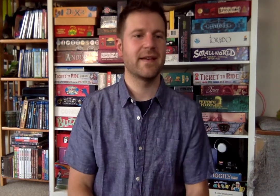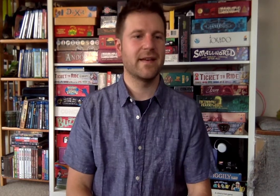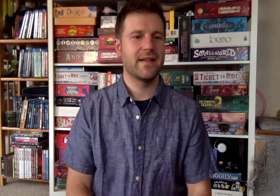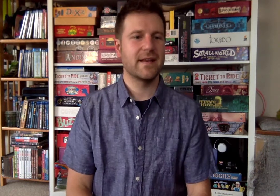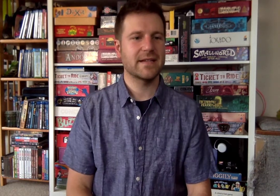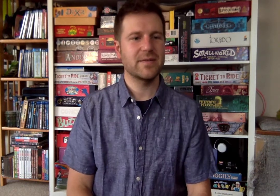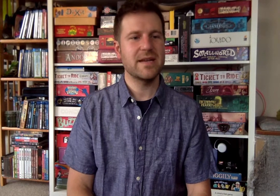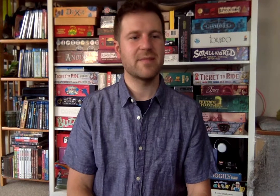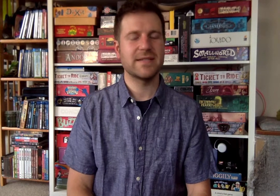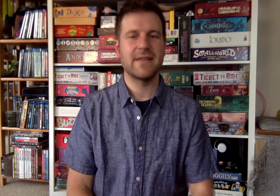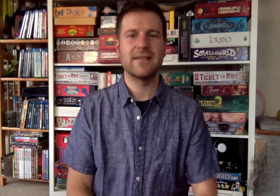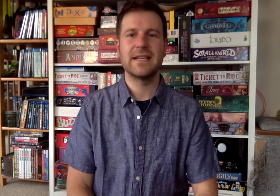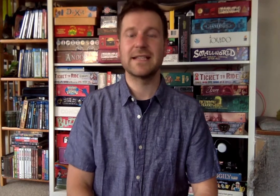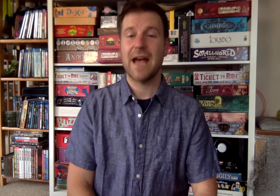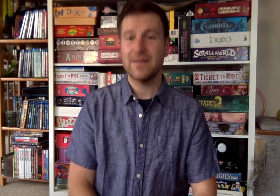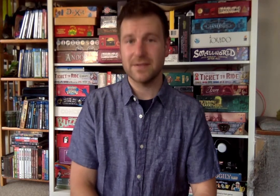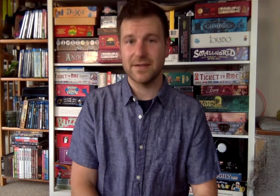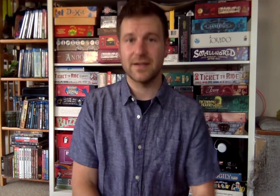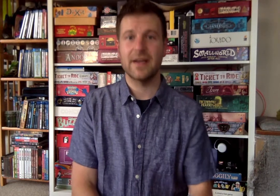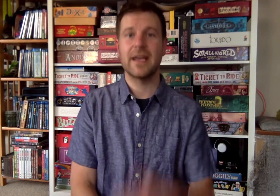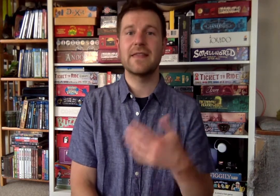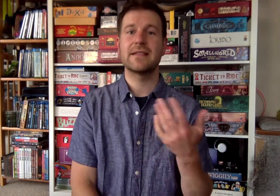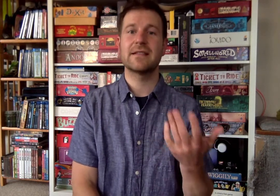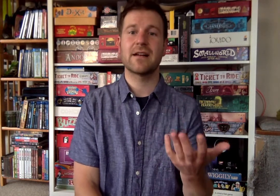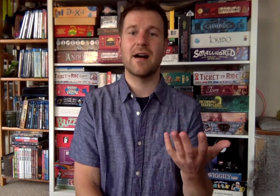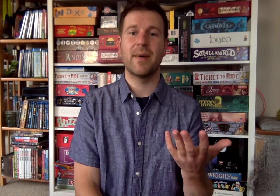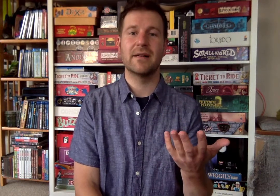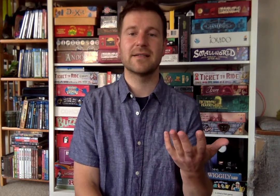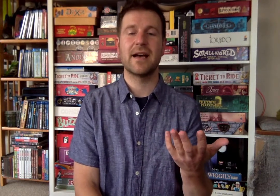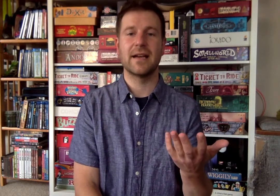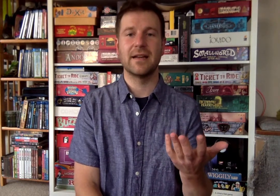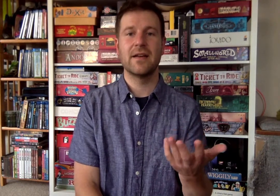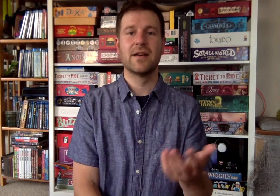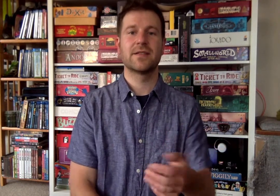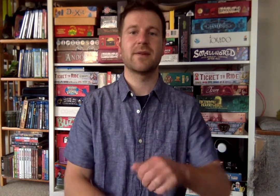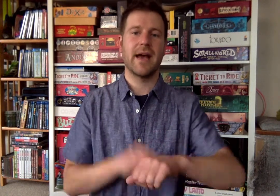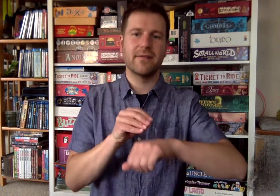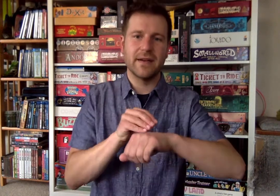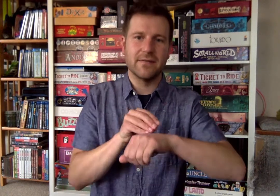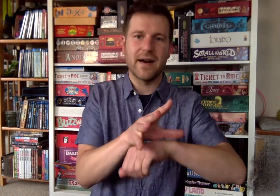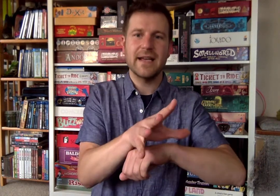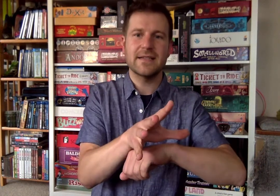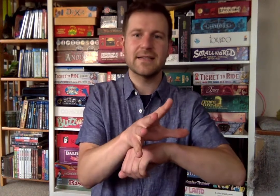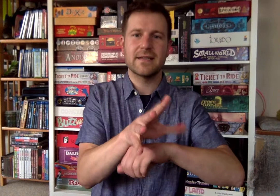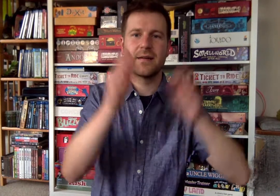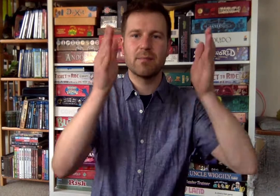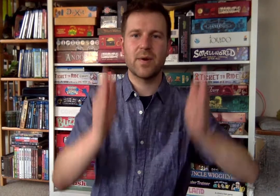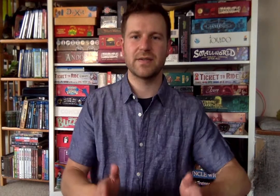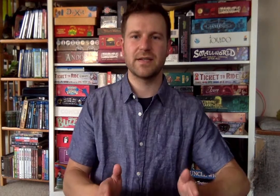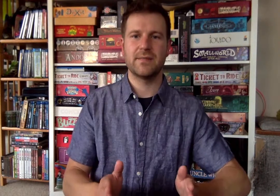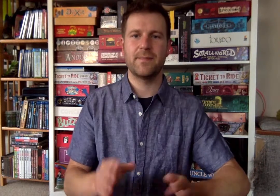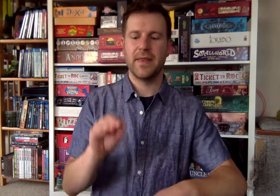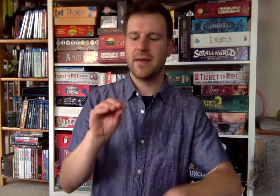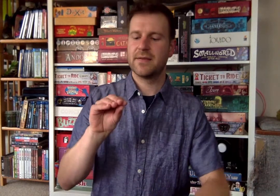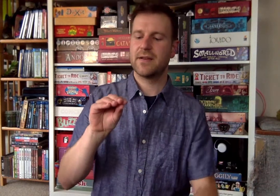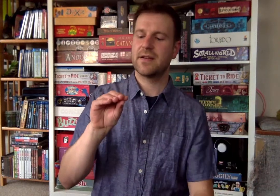The next one, number 7, is counselor. Again, this is a compound sign. So we have advice, person. So you're going to